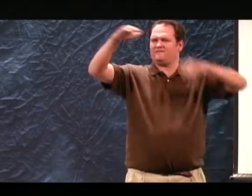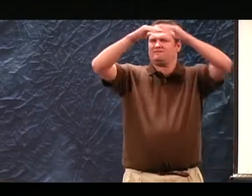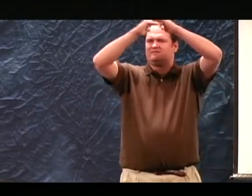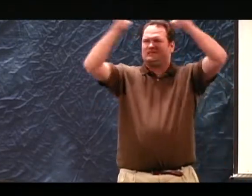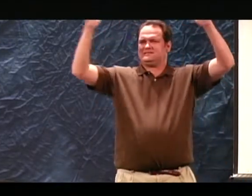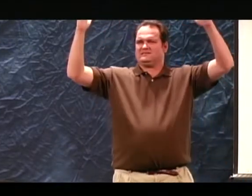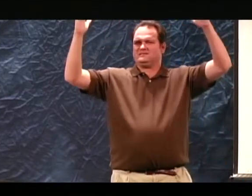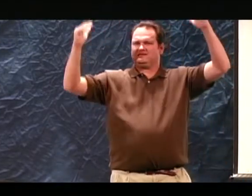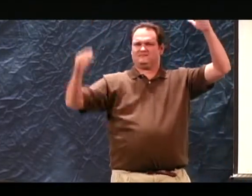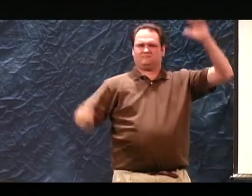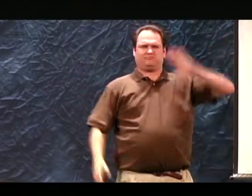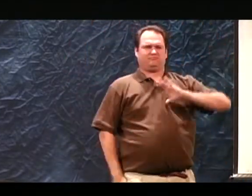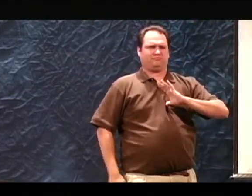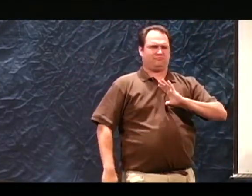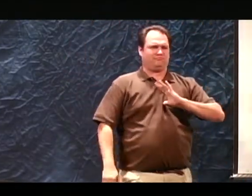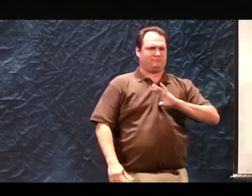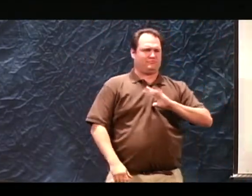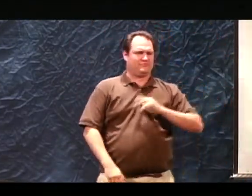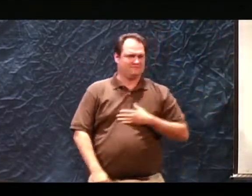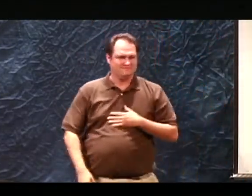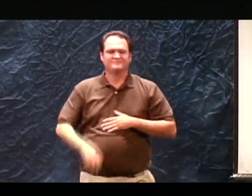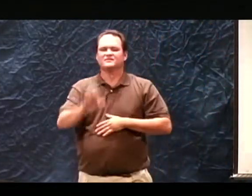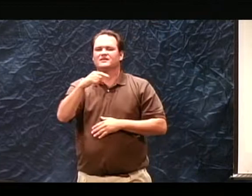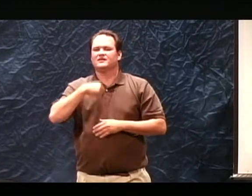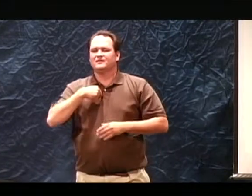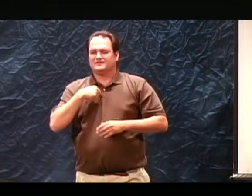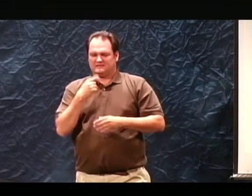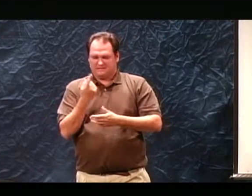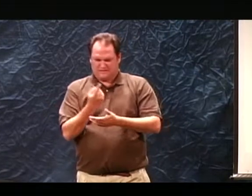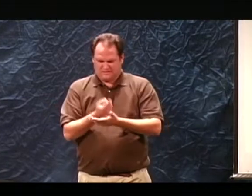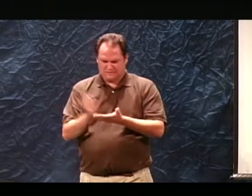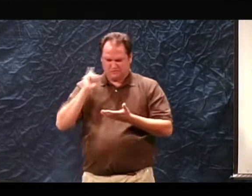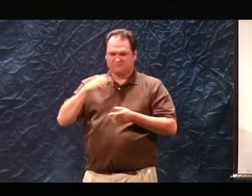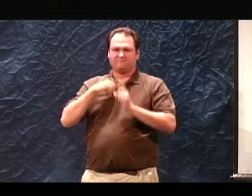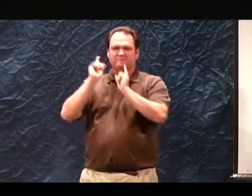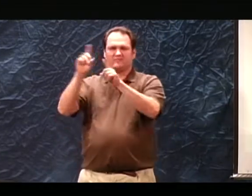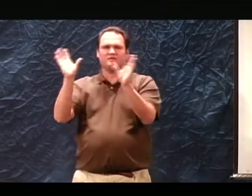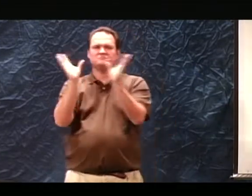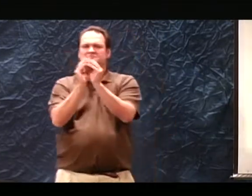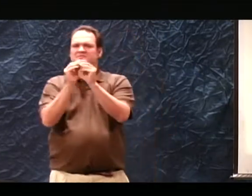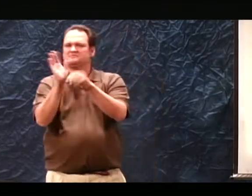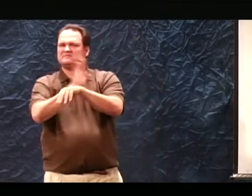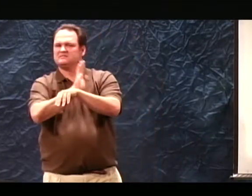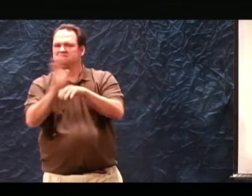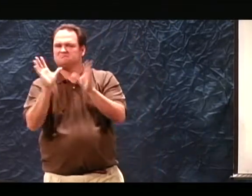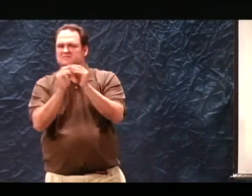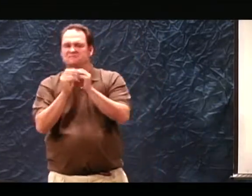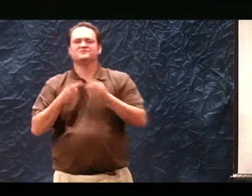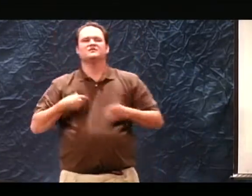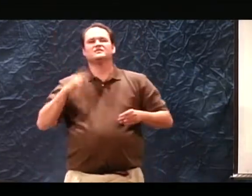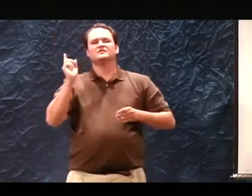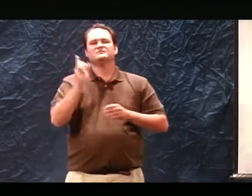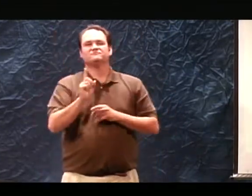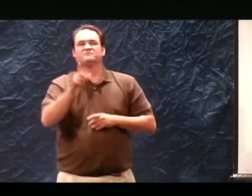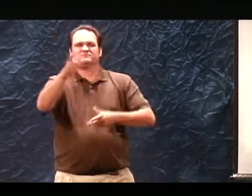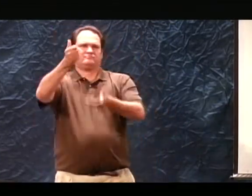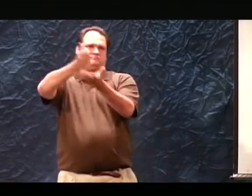janitor in christ spends his life cleaning he spends in germany i went to a business meeting last